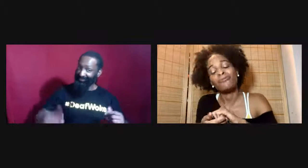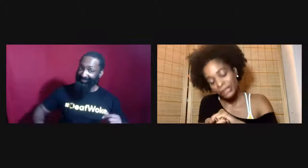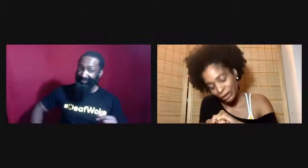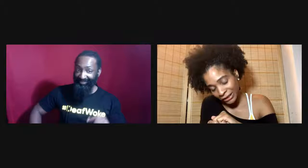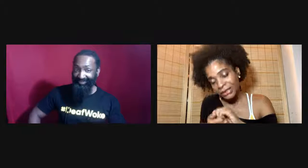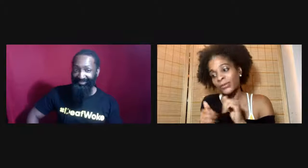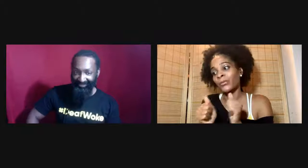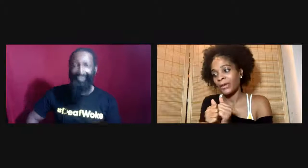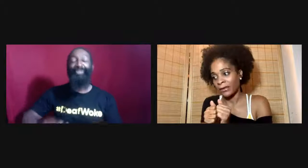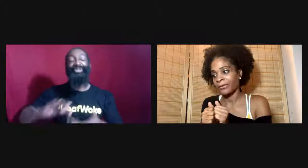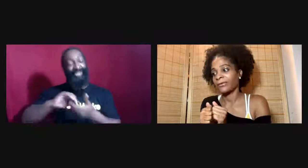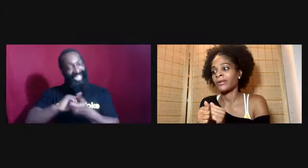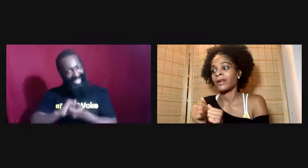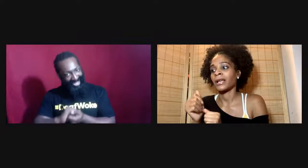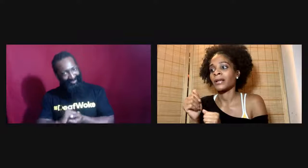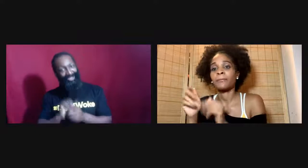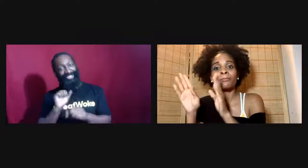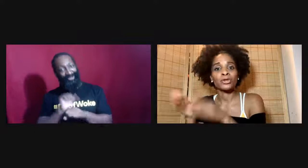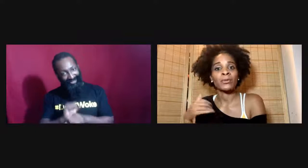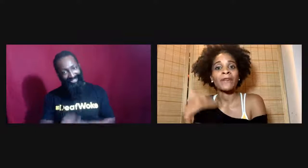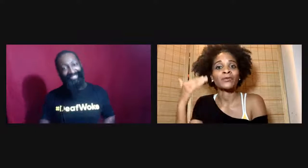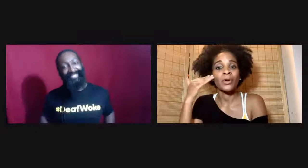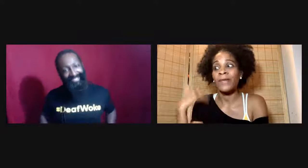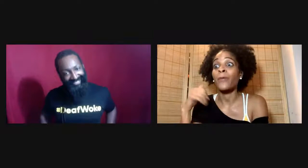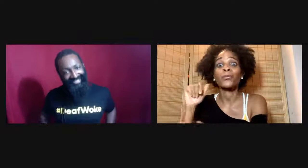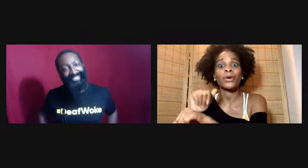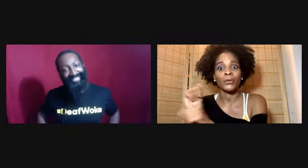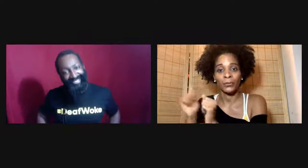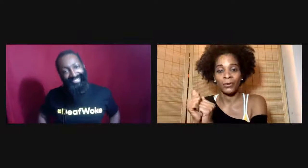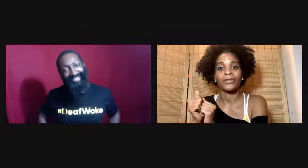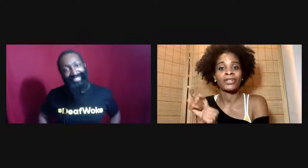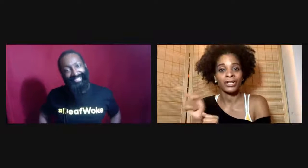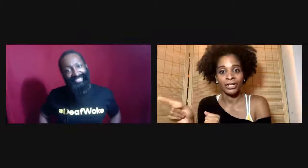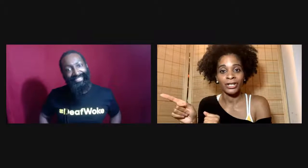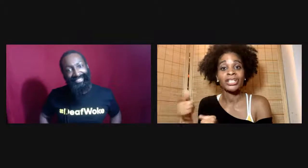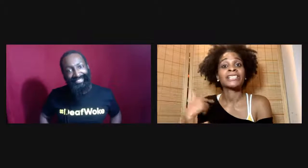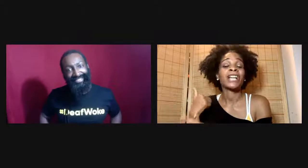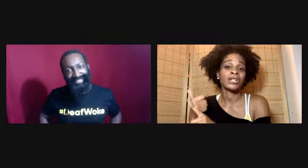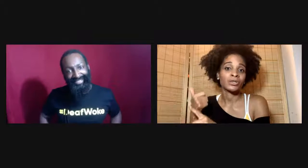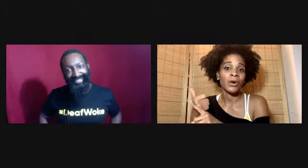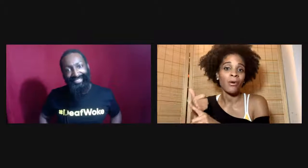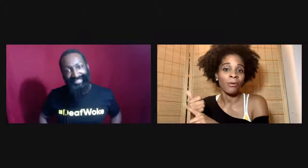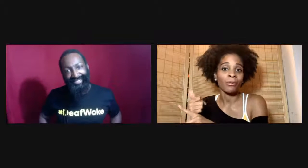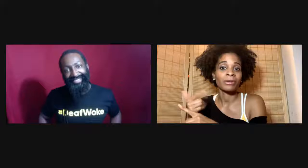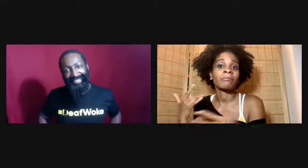But I'm doing some collaboration projects with